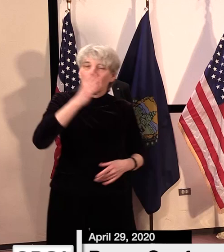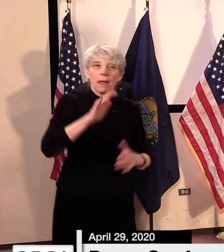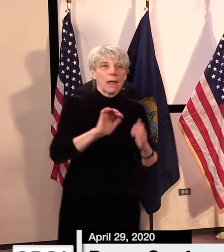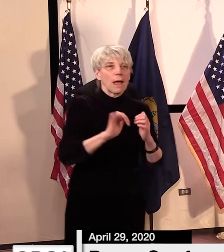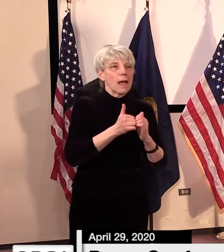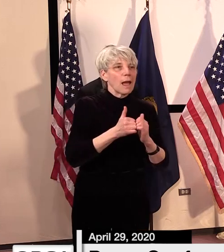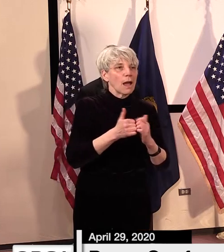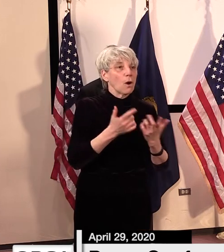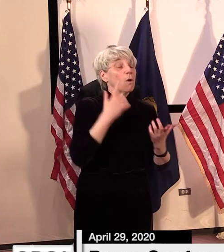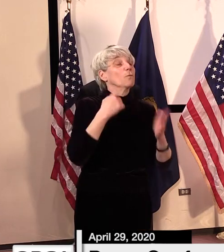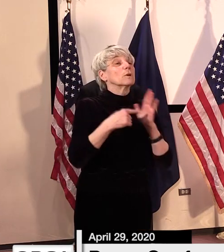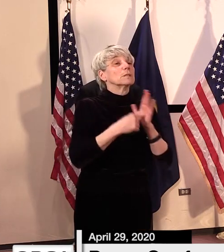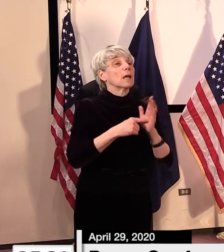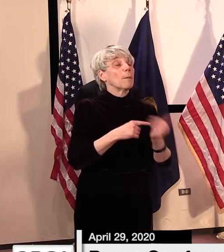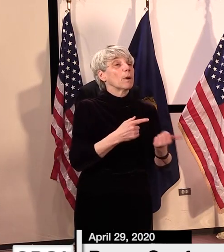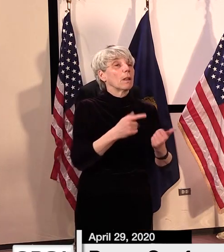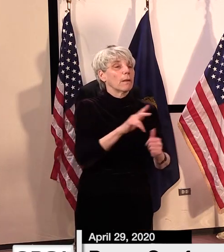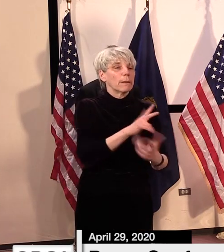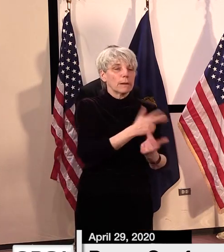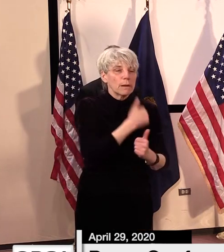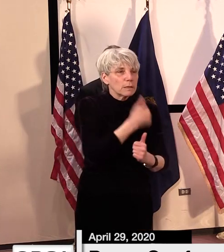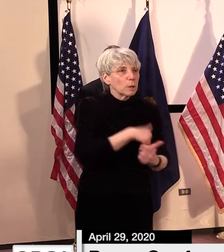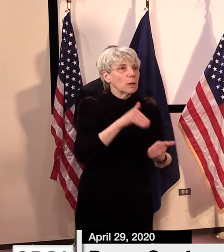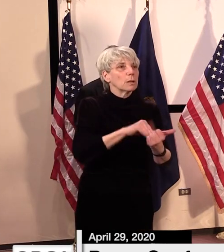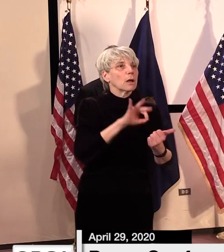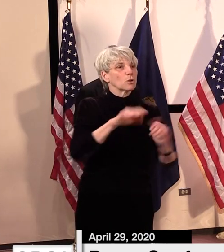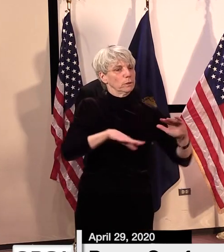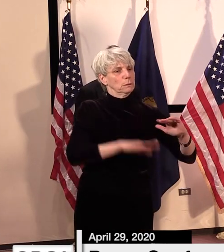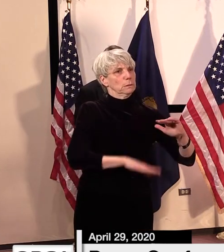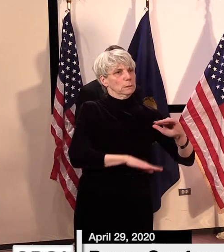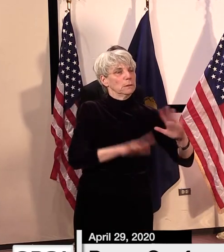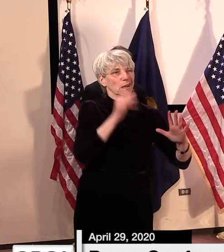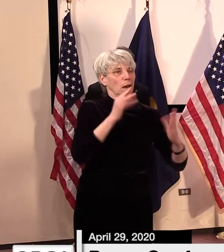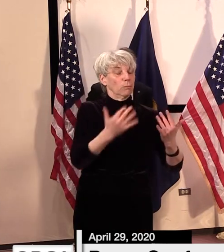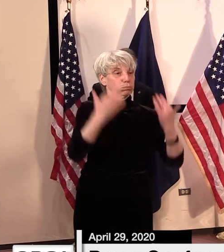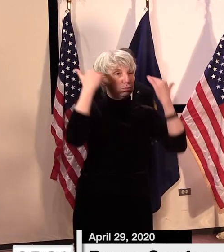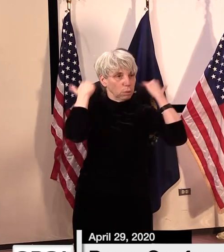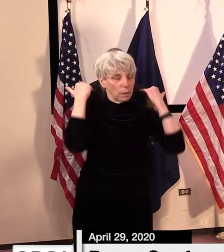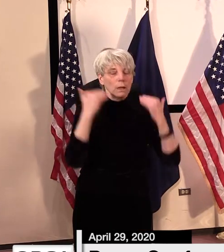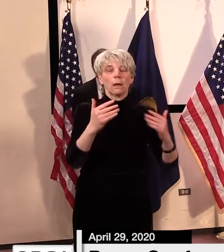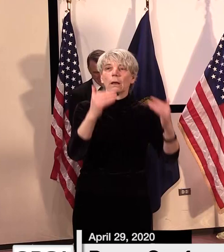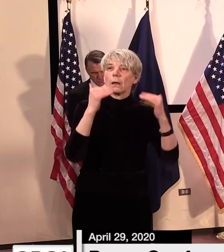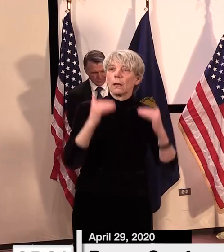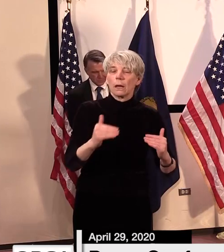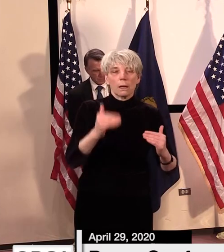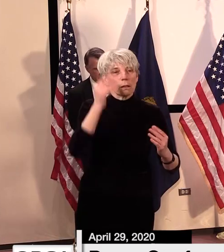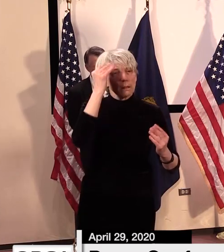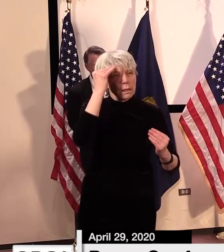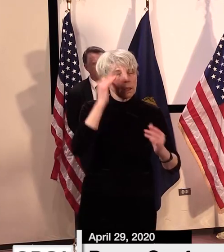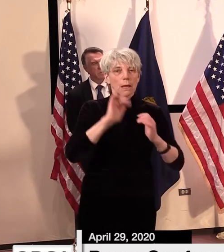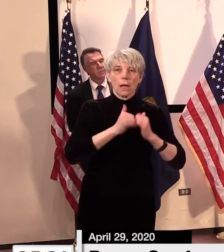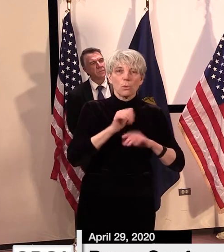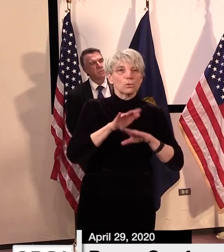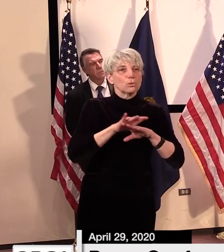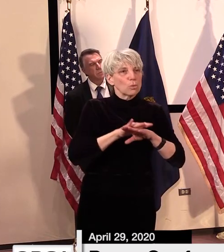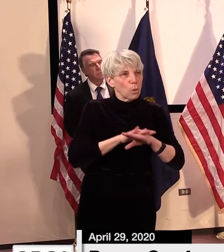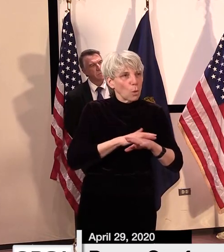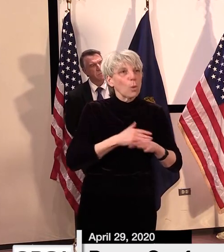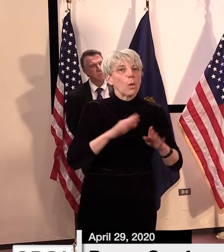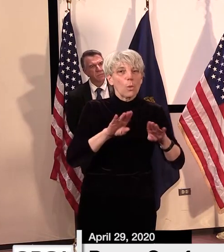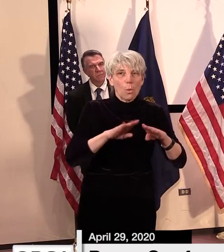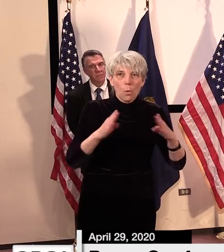impact on the healthcare system, improving our ability to sequentially and in a phased way restart